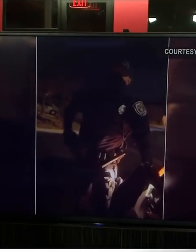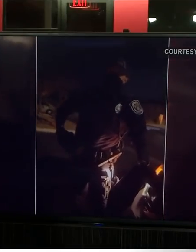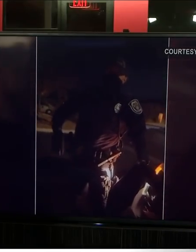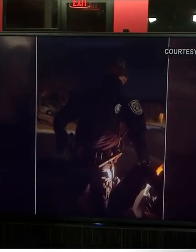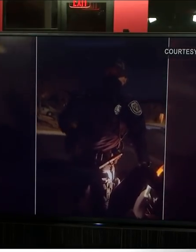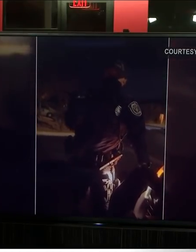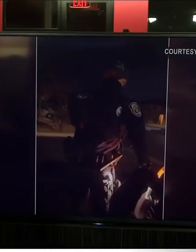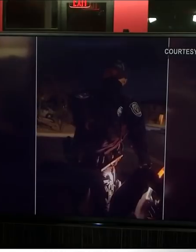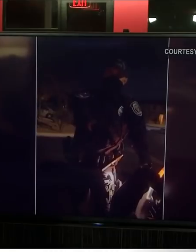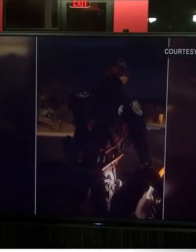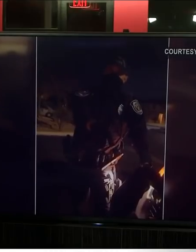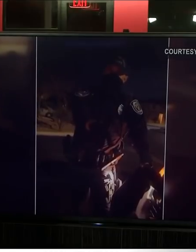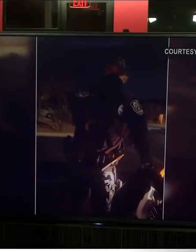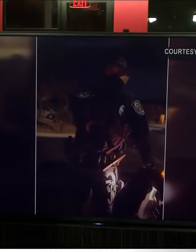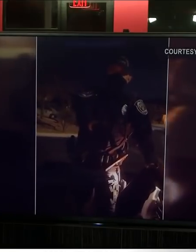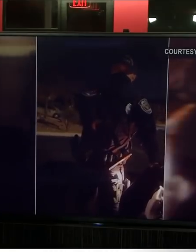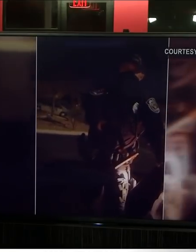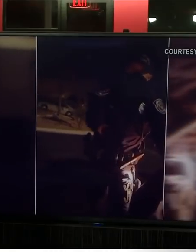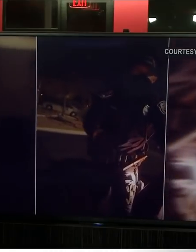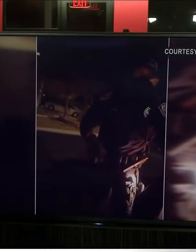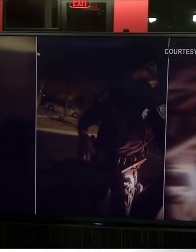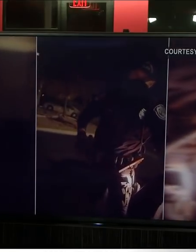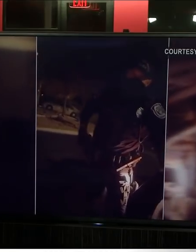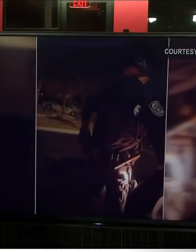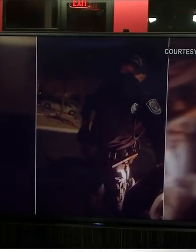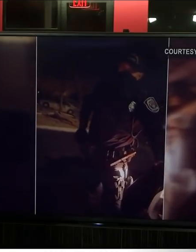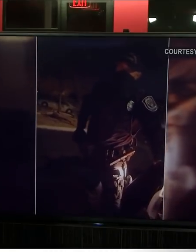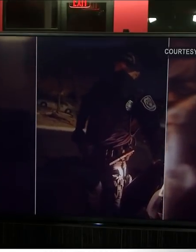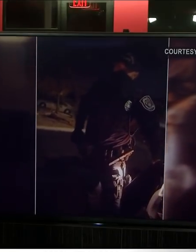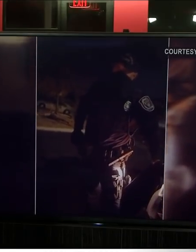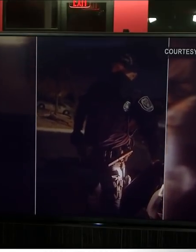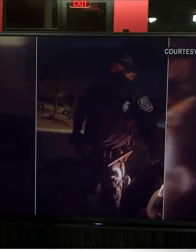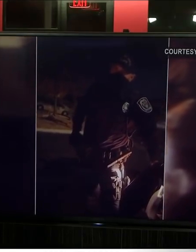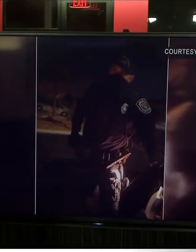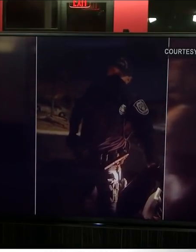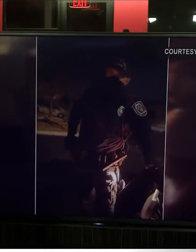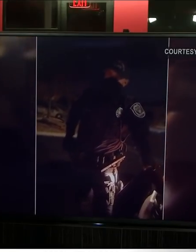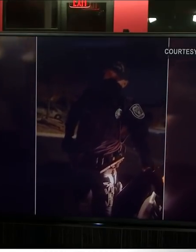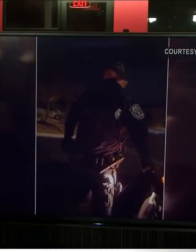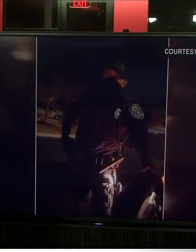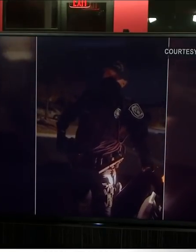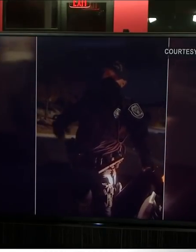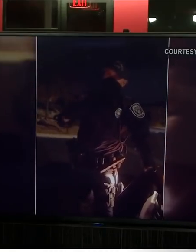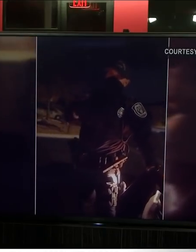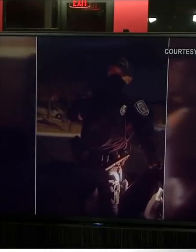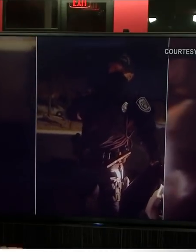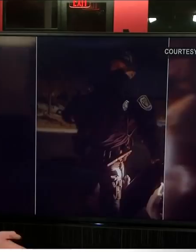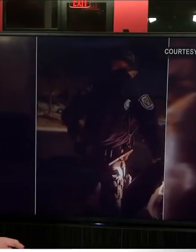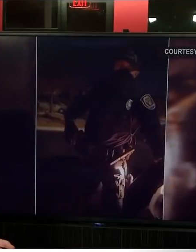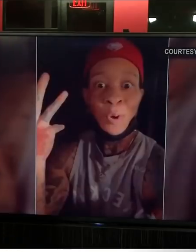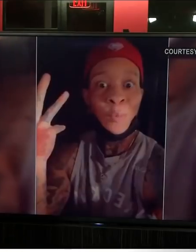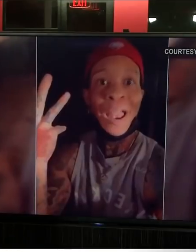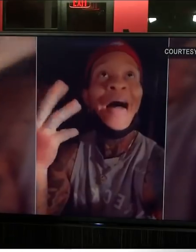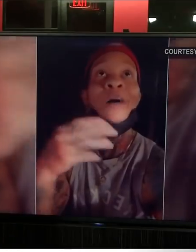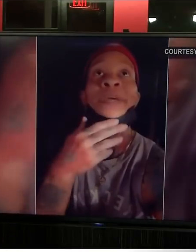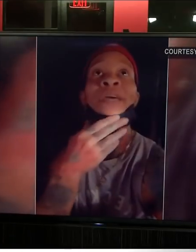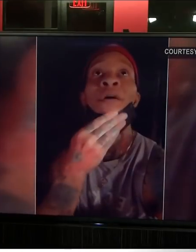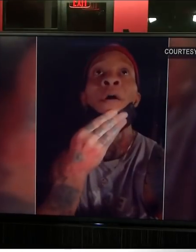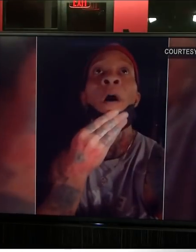refused to comply with their request and was briefly detained until police completed their investigation. We asked for additional clarification